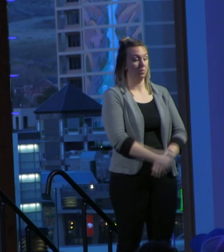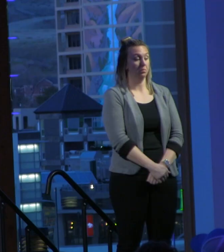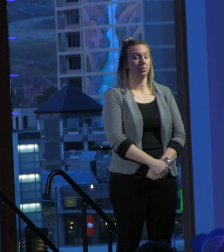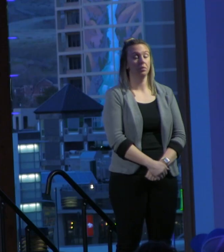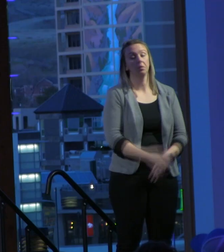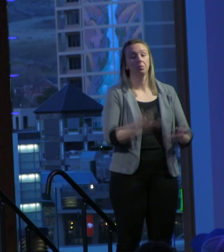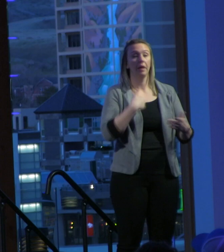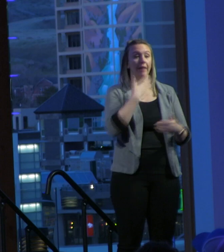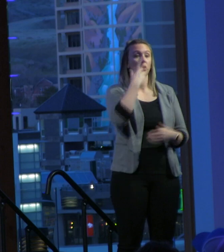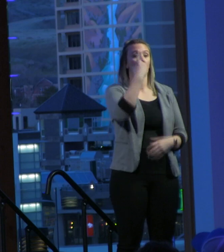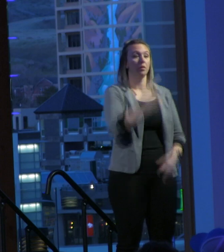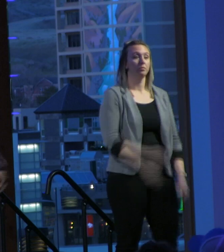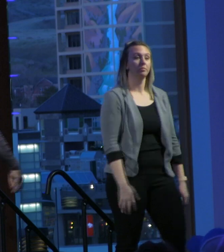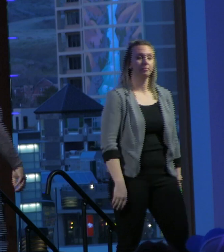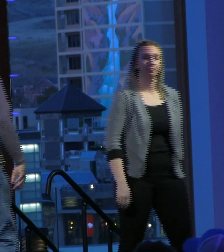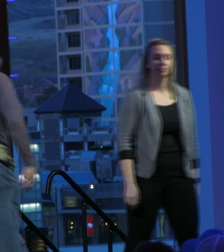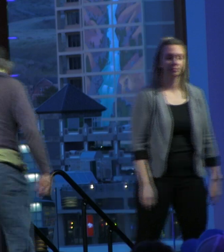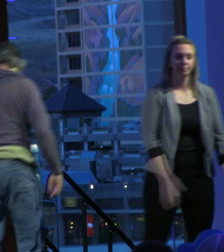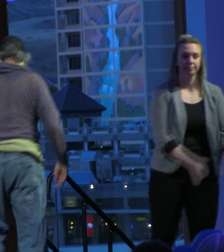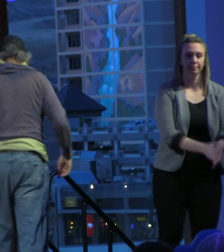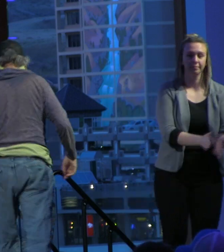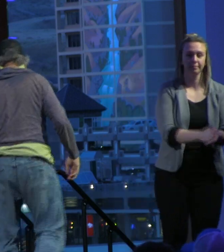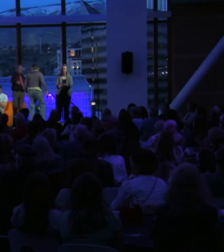Well, have a good one.